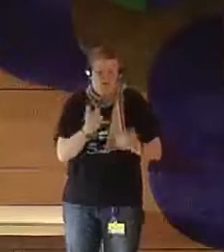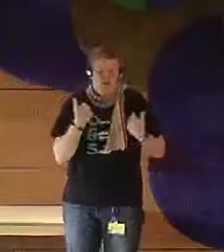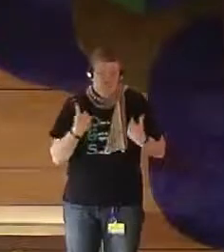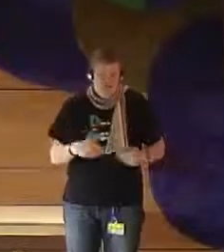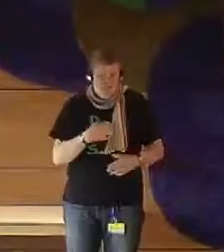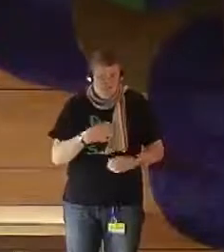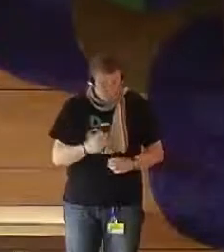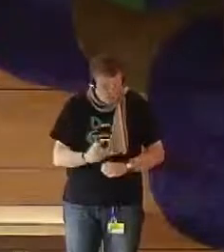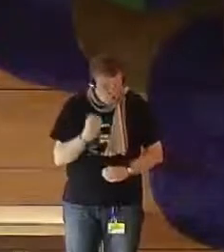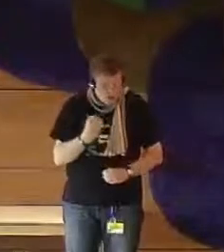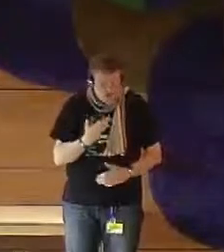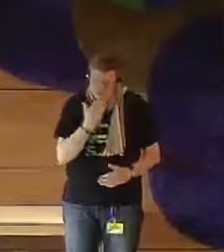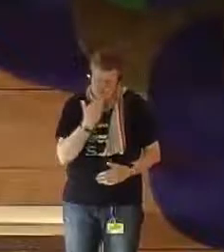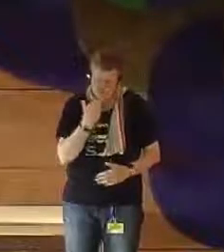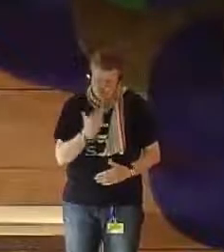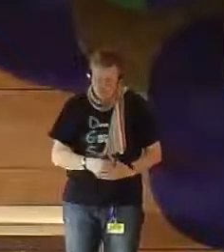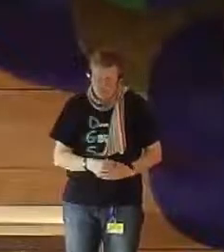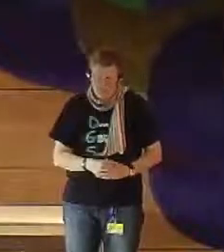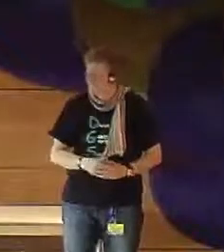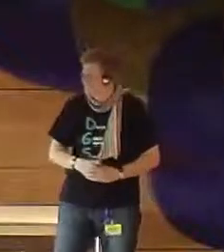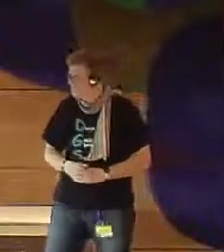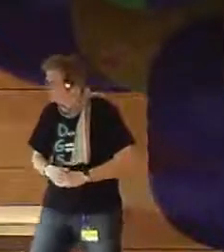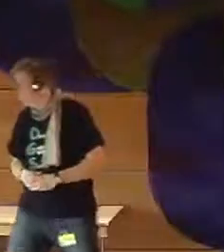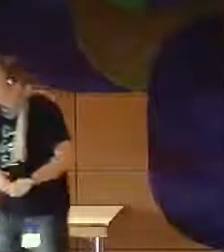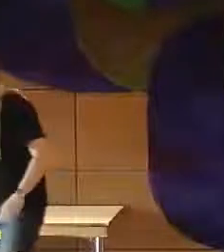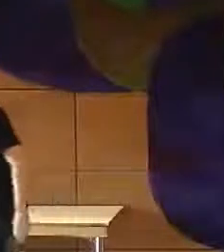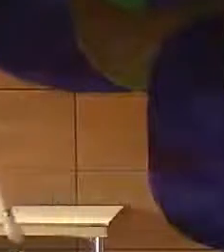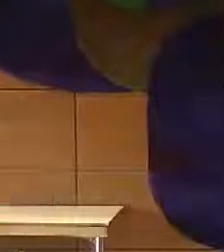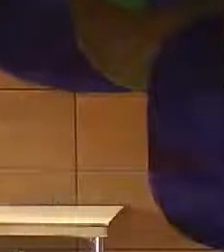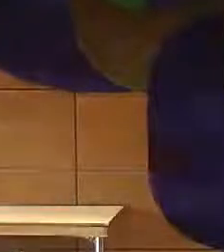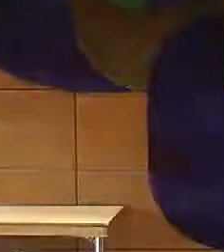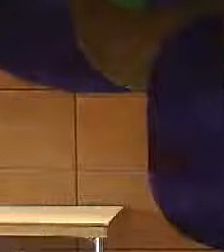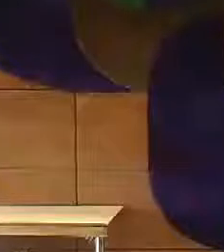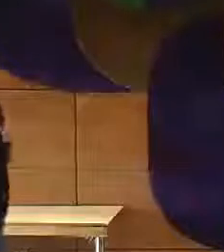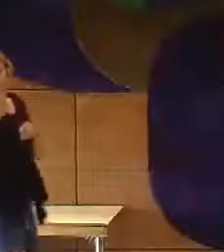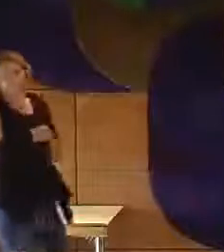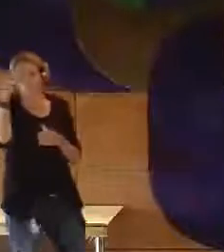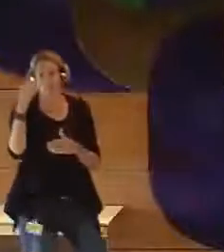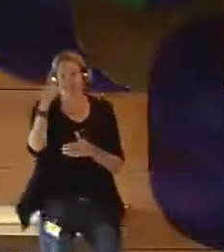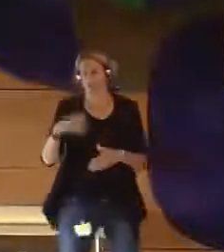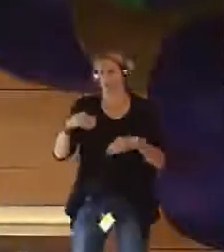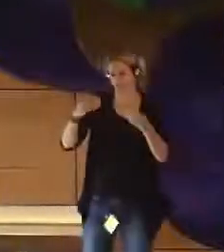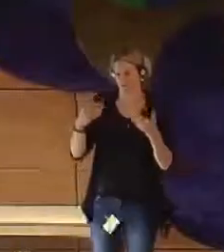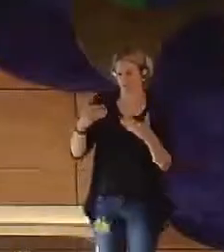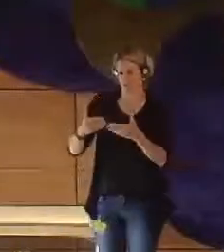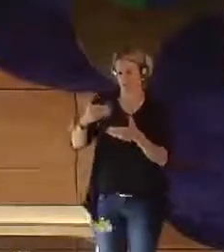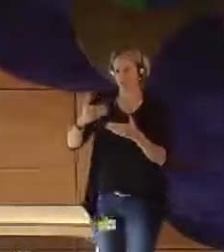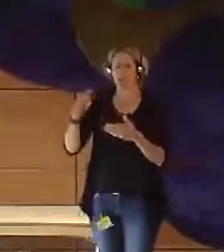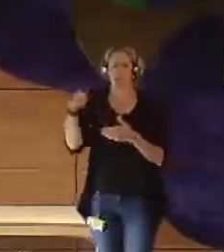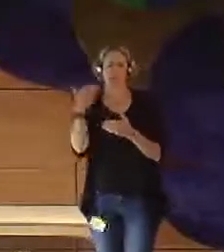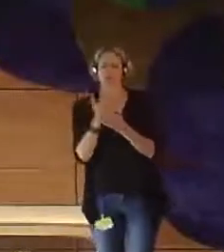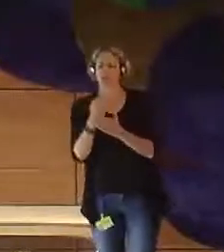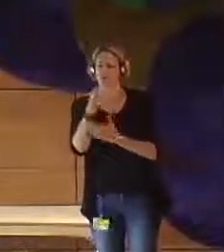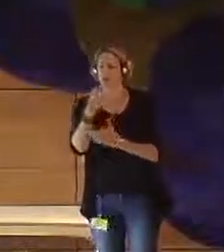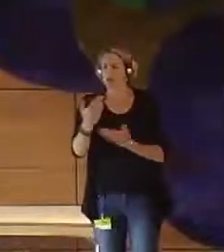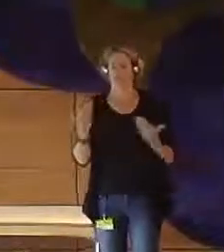start. So we've already said that the normal range